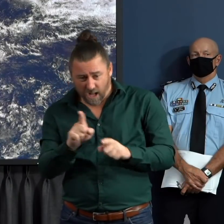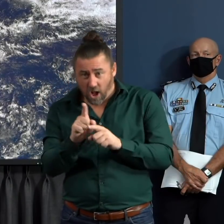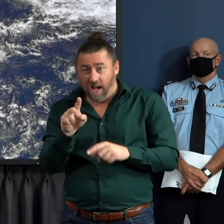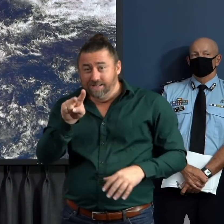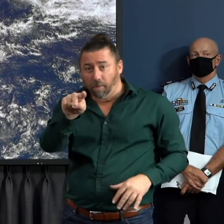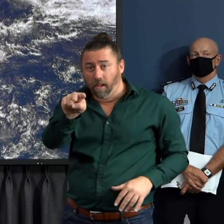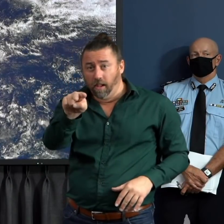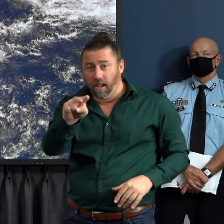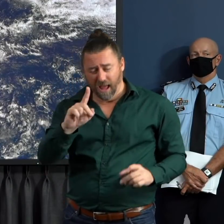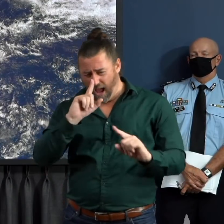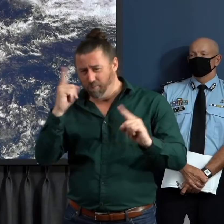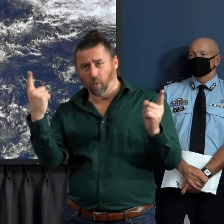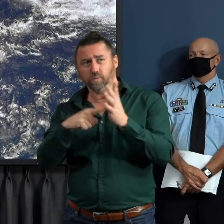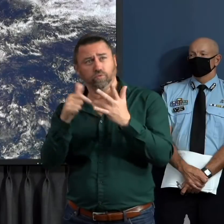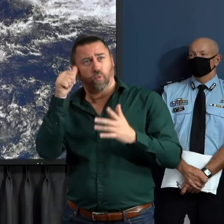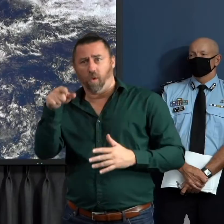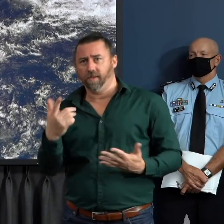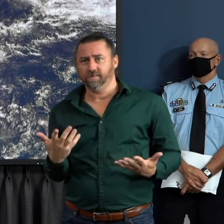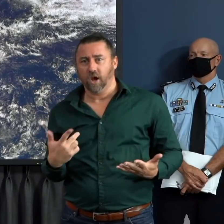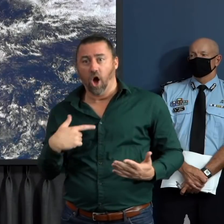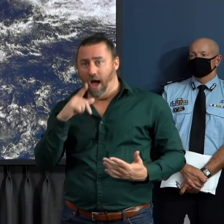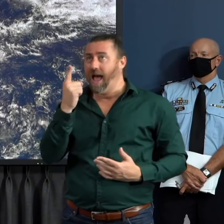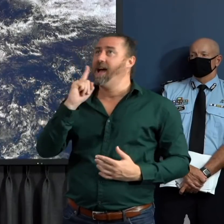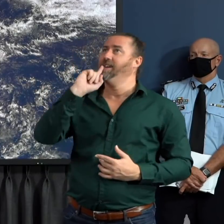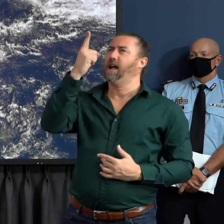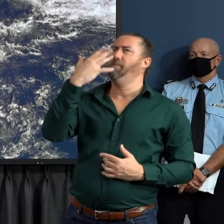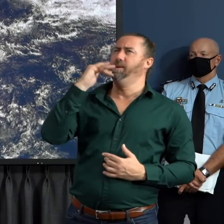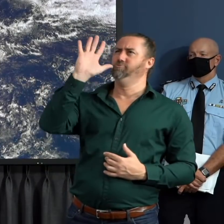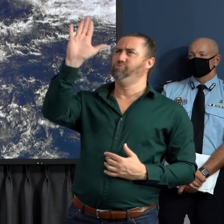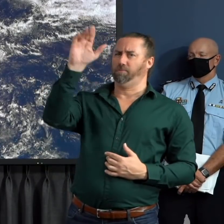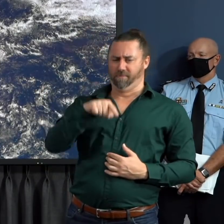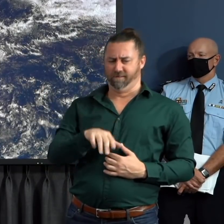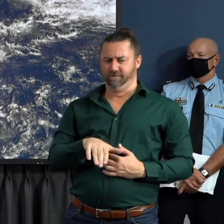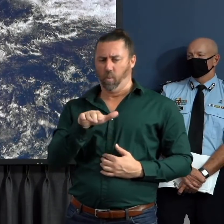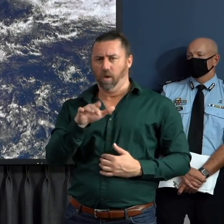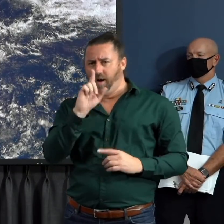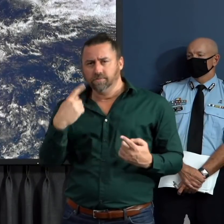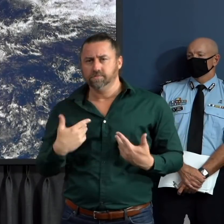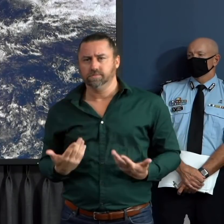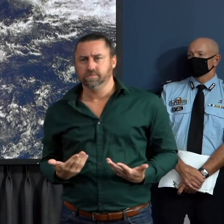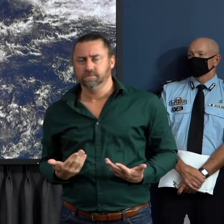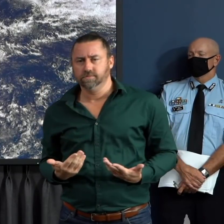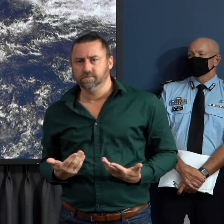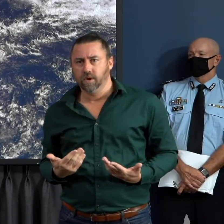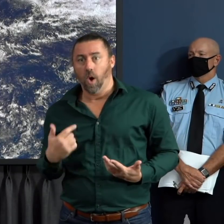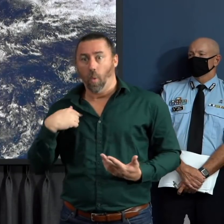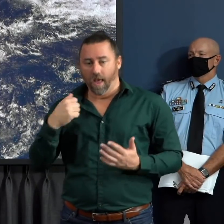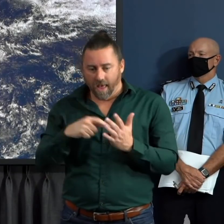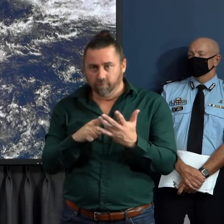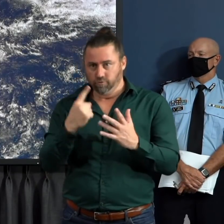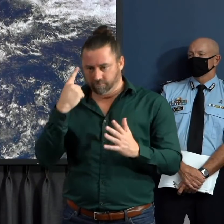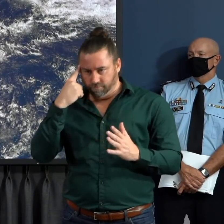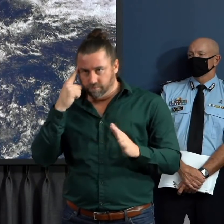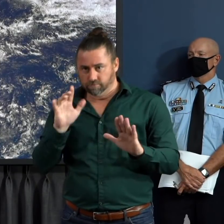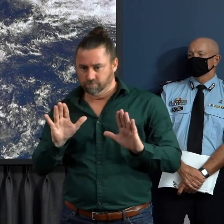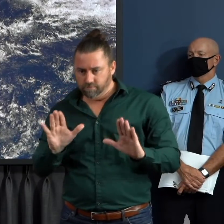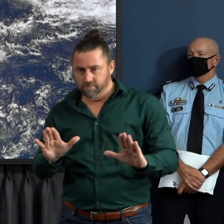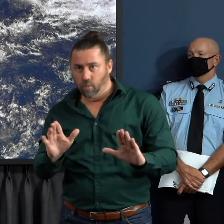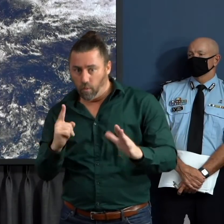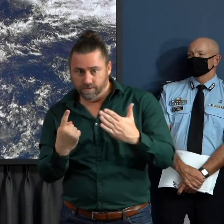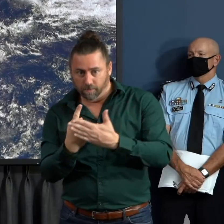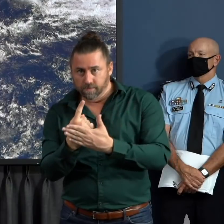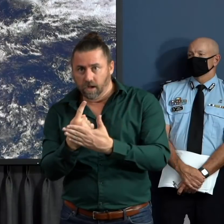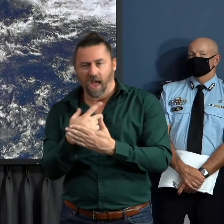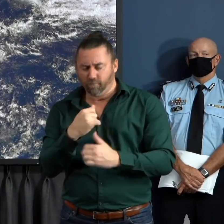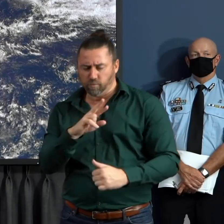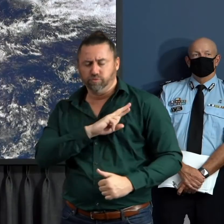one expected that. We don't control nature, but we have to respond in the most measured and responsible way that we